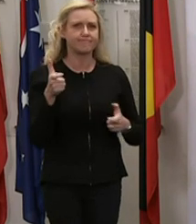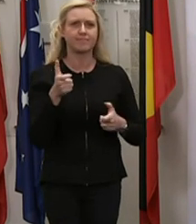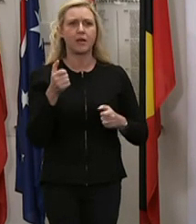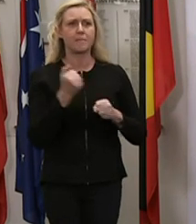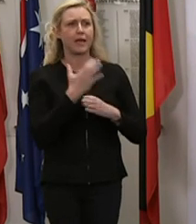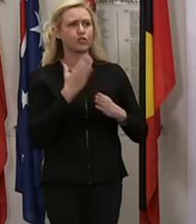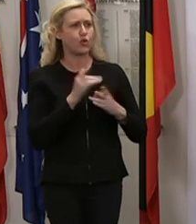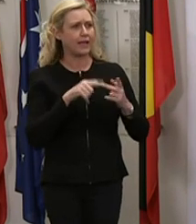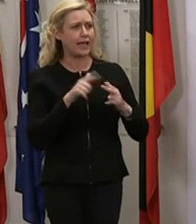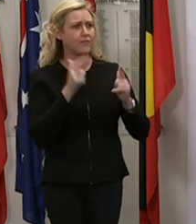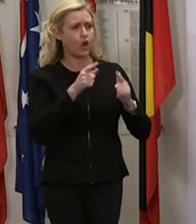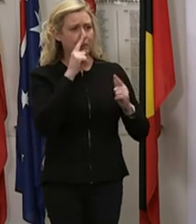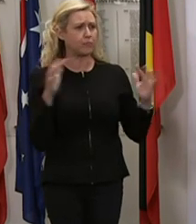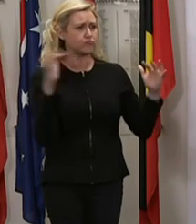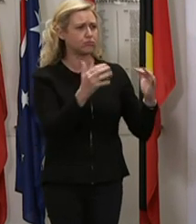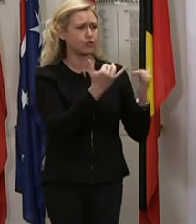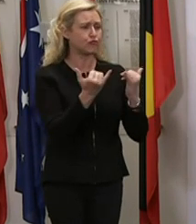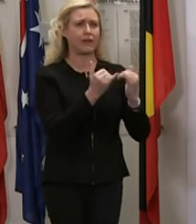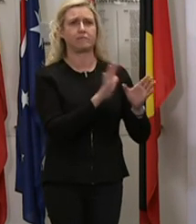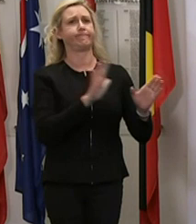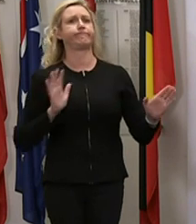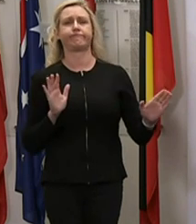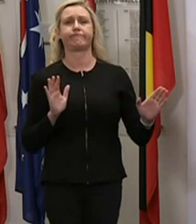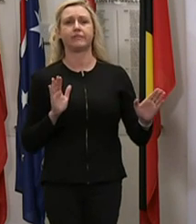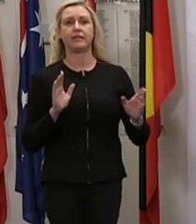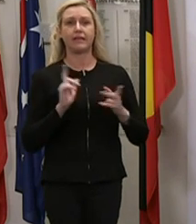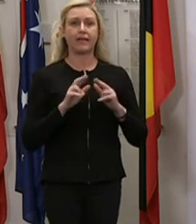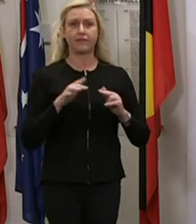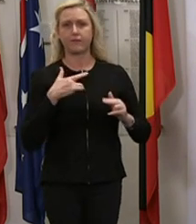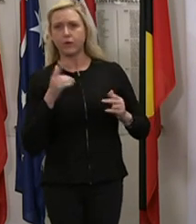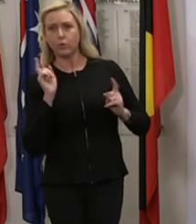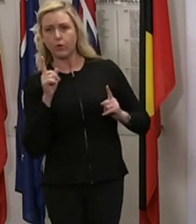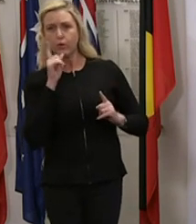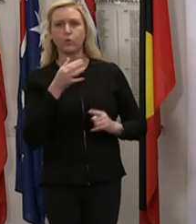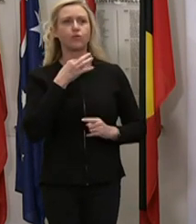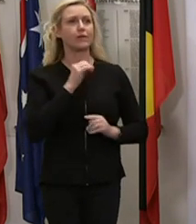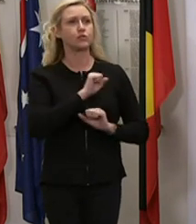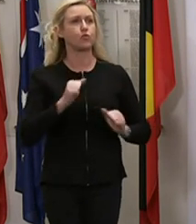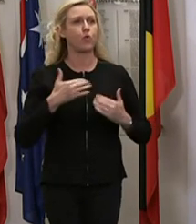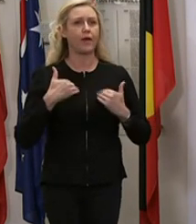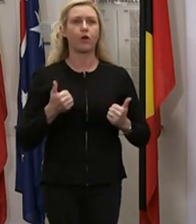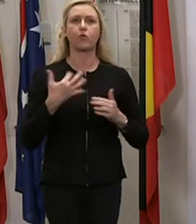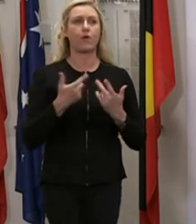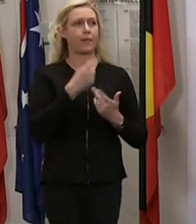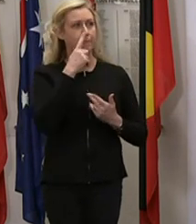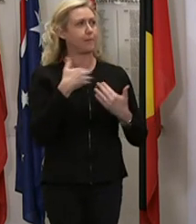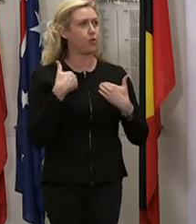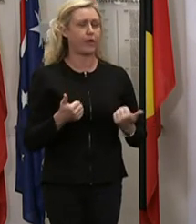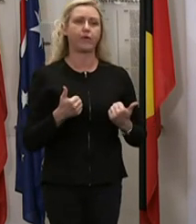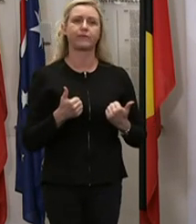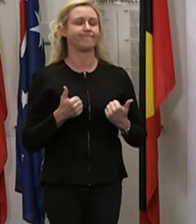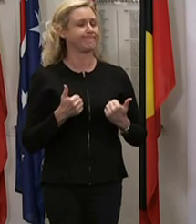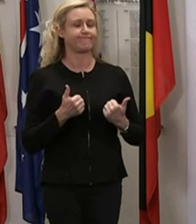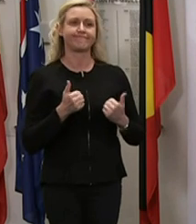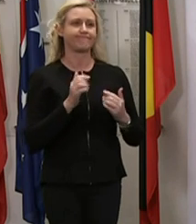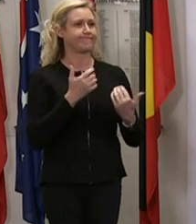sure you avoid putting yourself in a situation which will compromise your health or those of others. Think about the number of people you're having into your